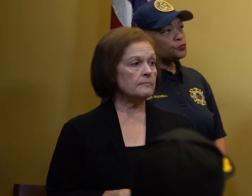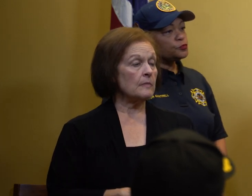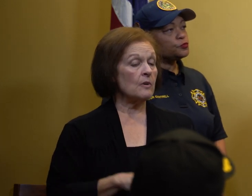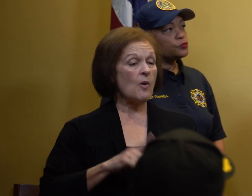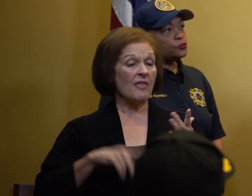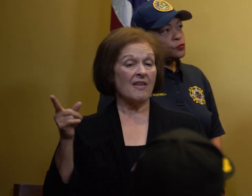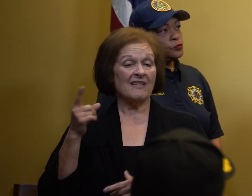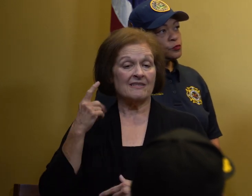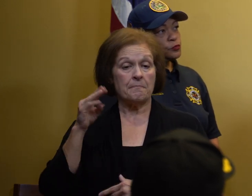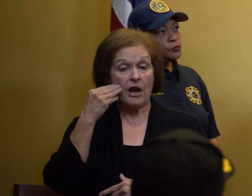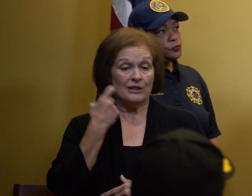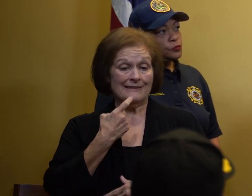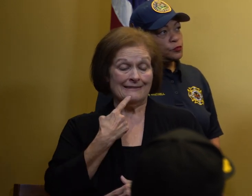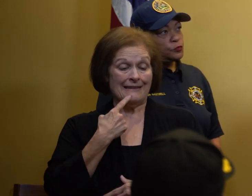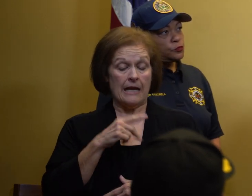just said, NORD